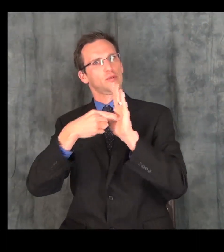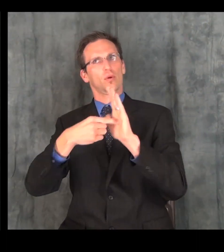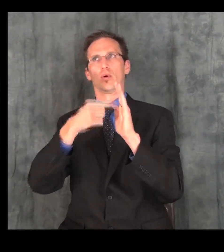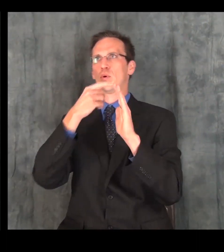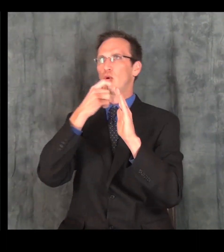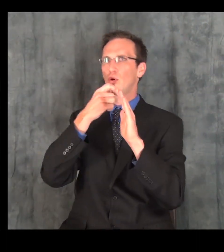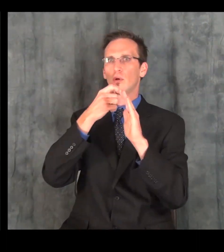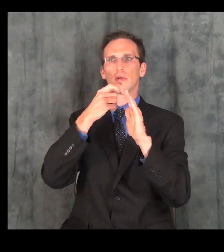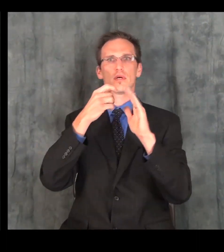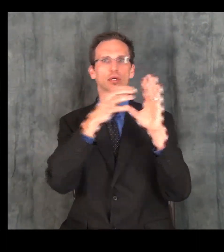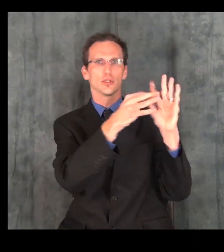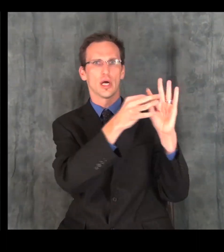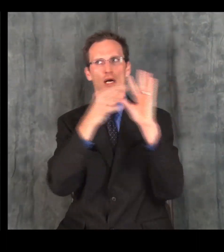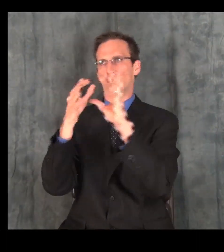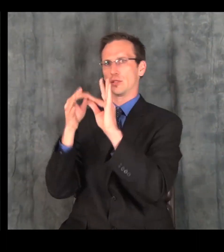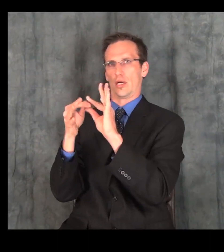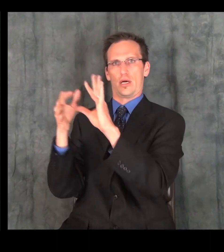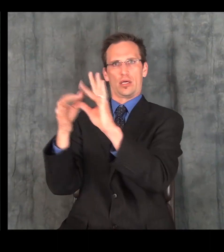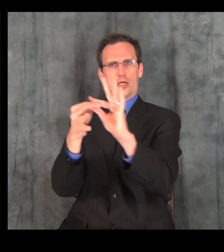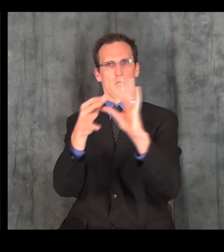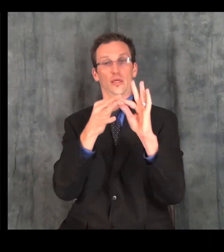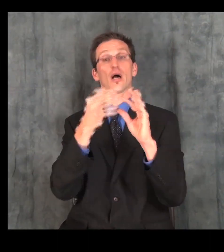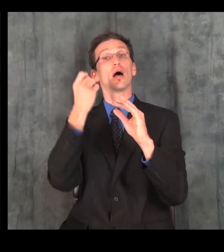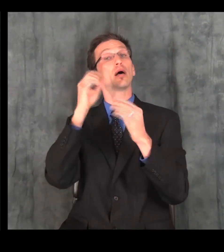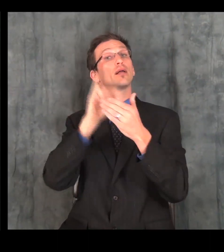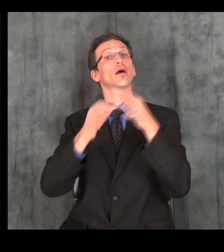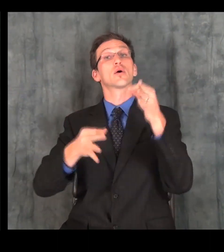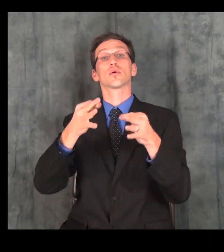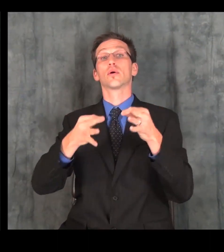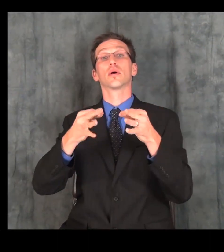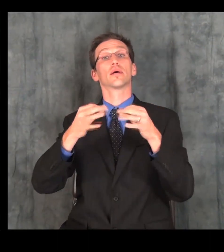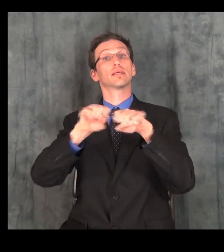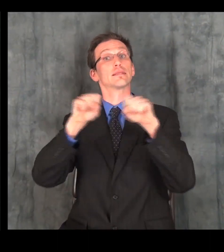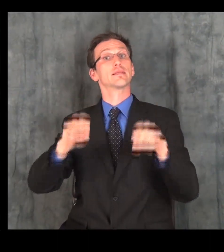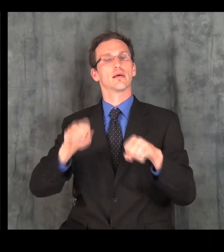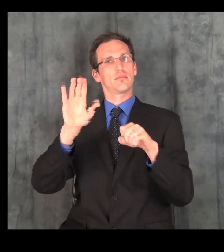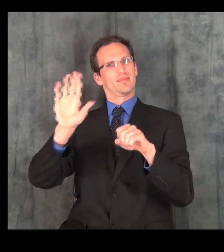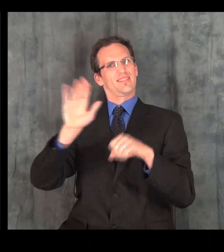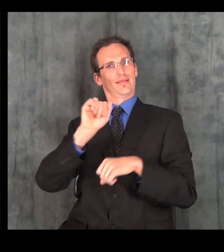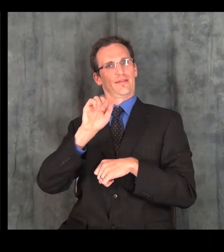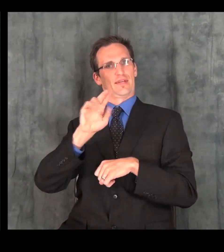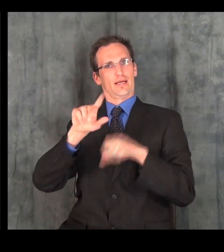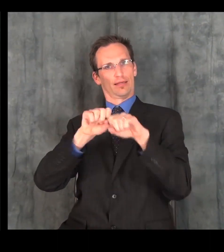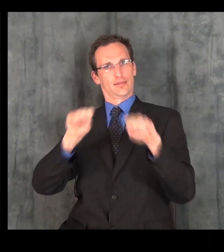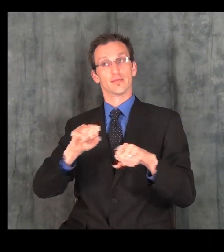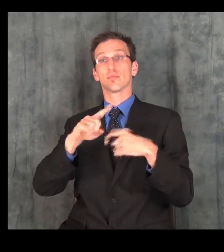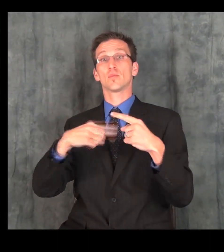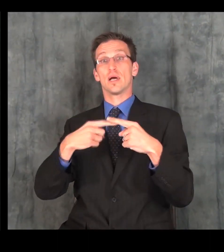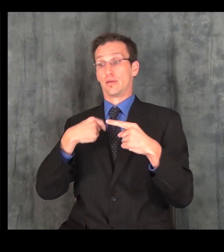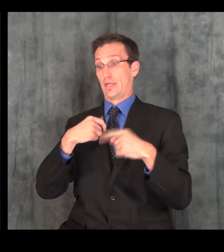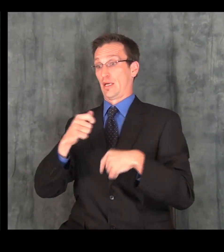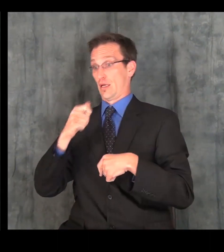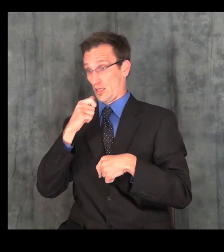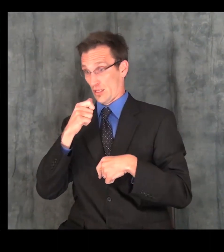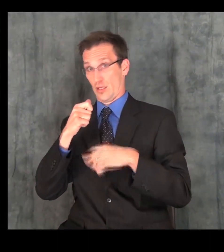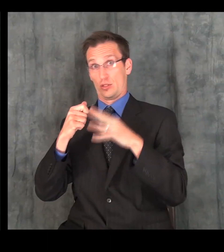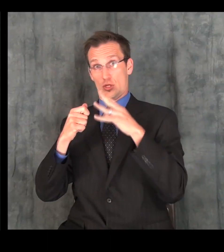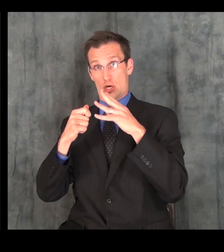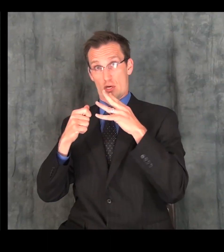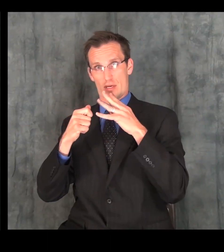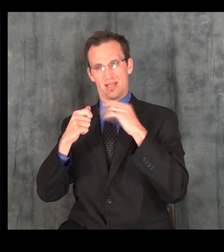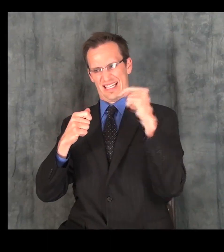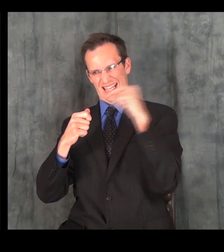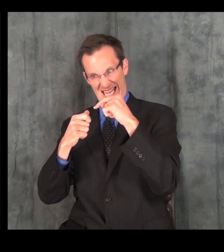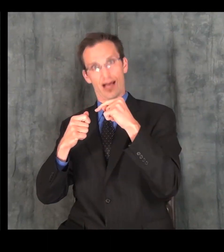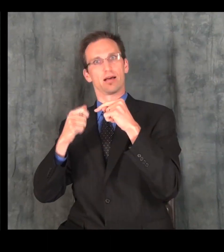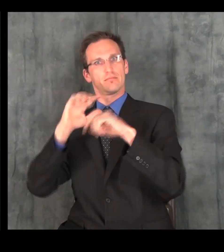So through their inherent AVL system, when someone talks, each microphone is voice activated,